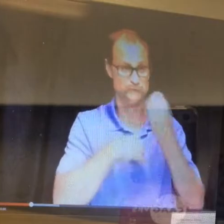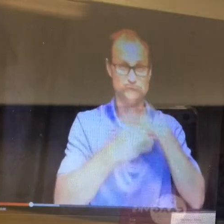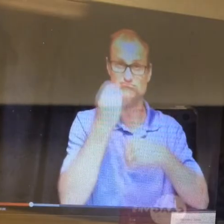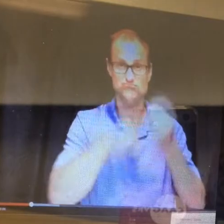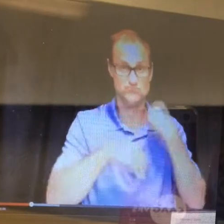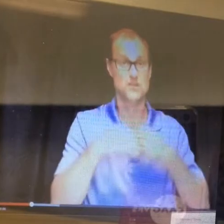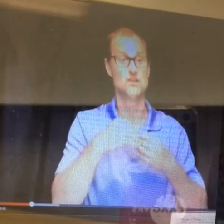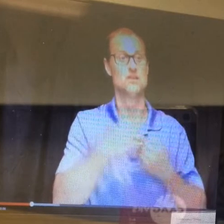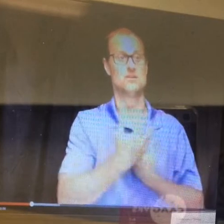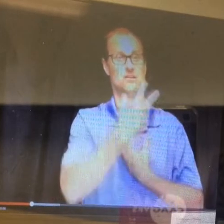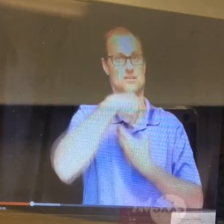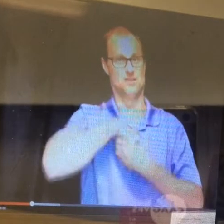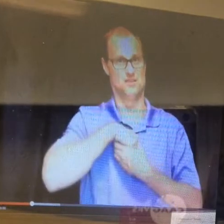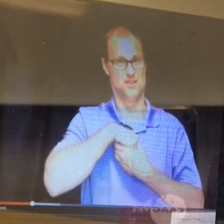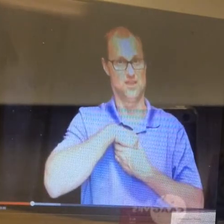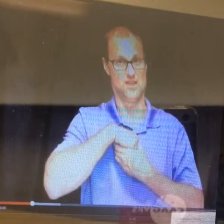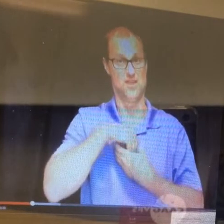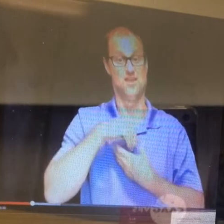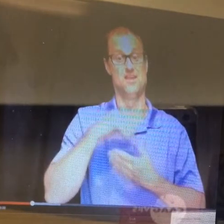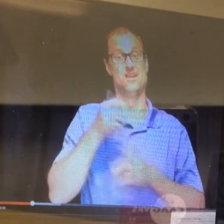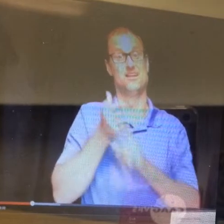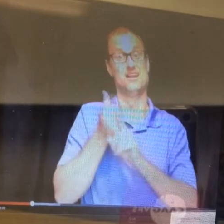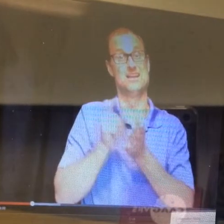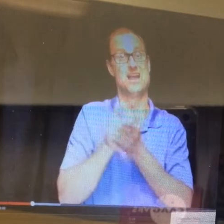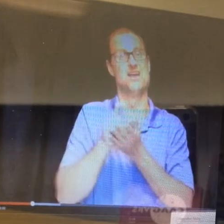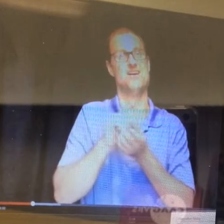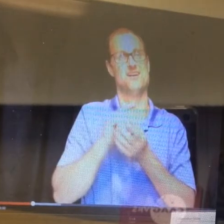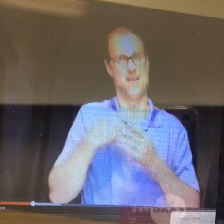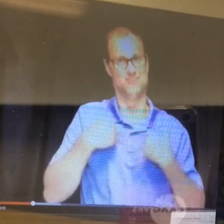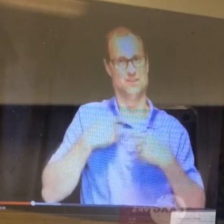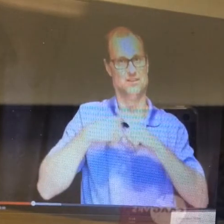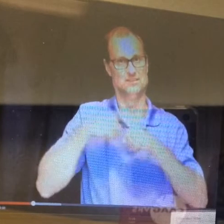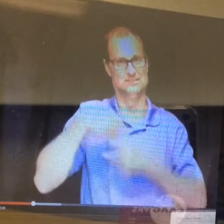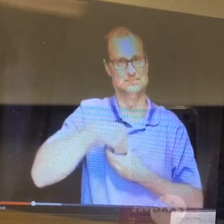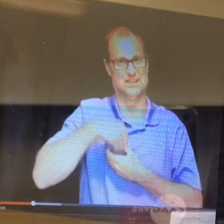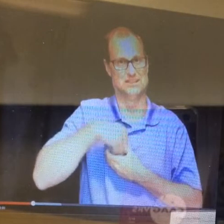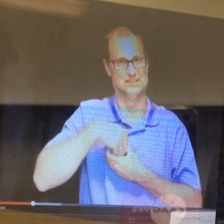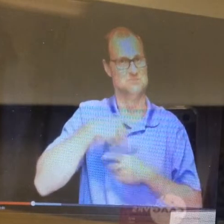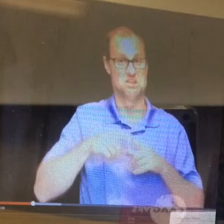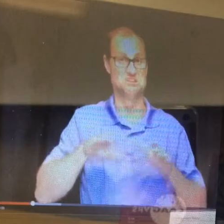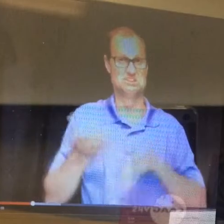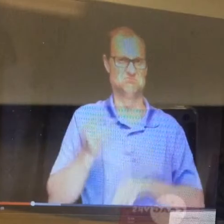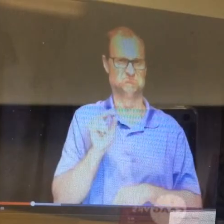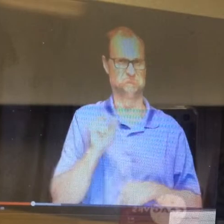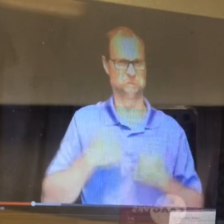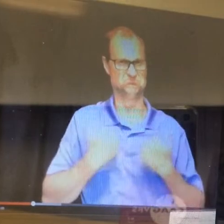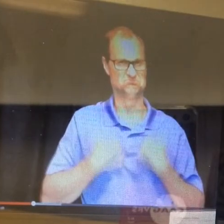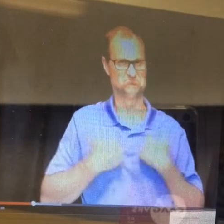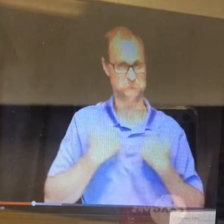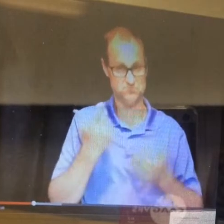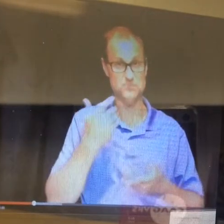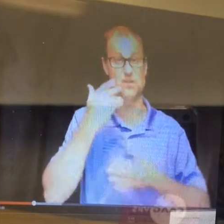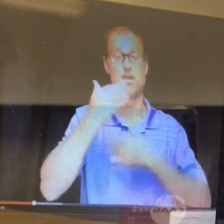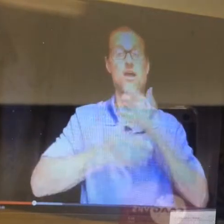So the caterpillars eat this milkweed, and it's fine, it doesn't hurt them at all, but their body now has toxins inside of them.